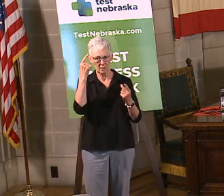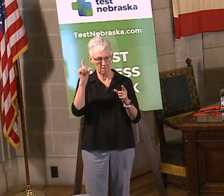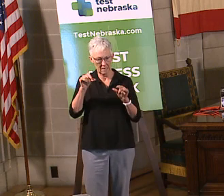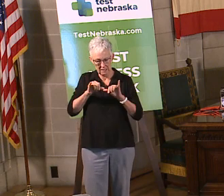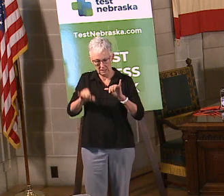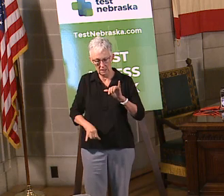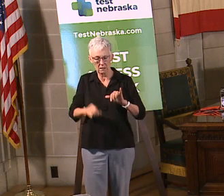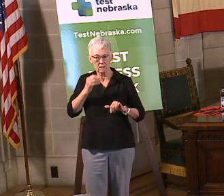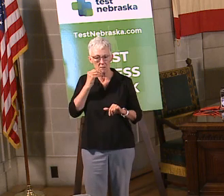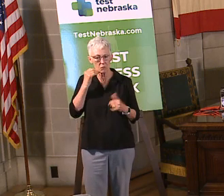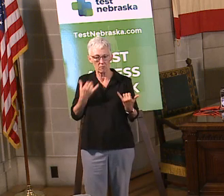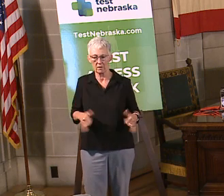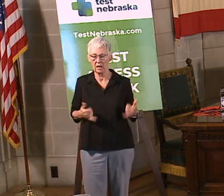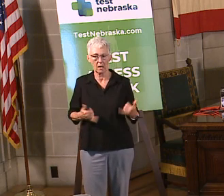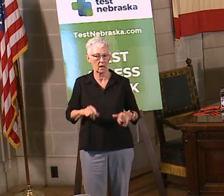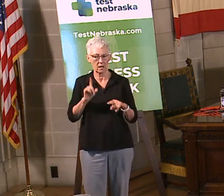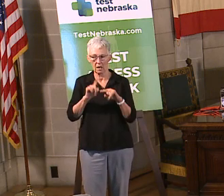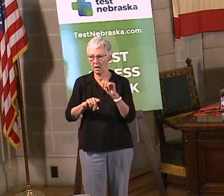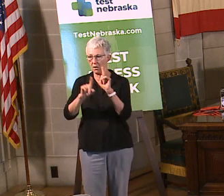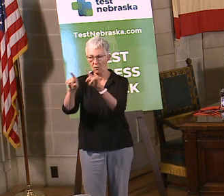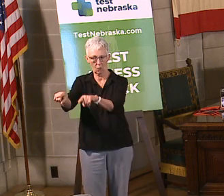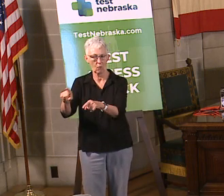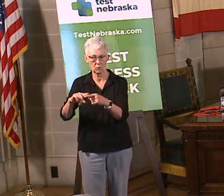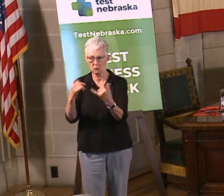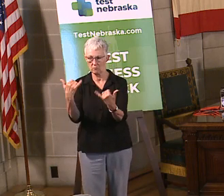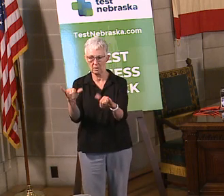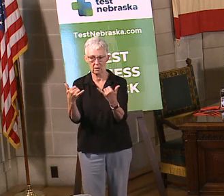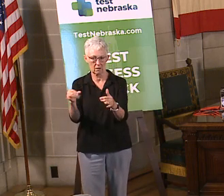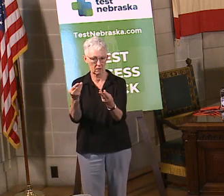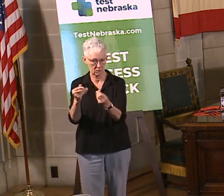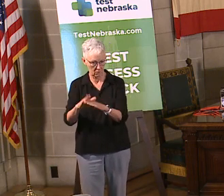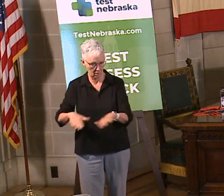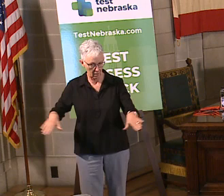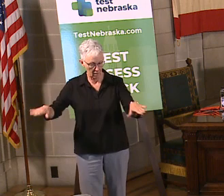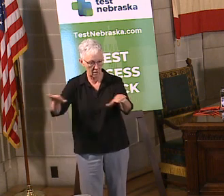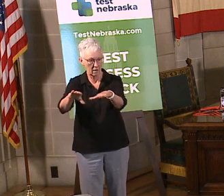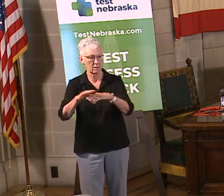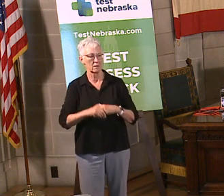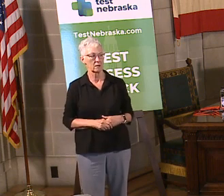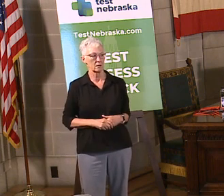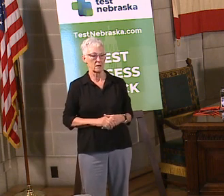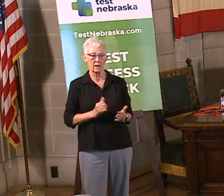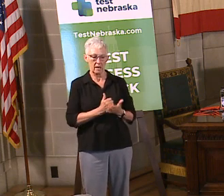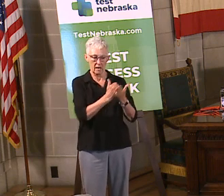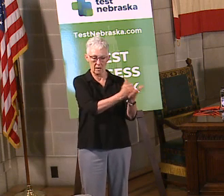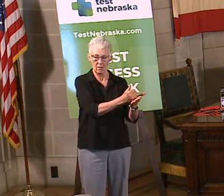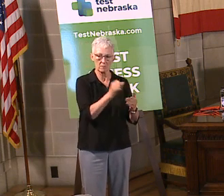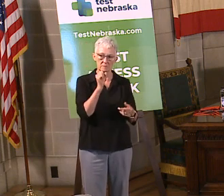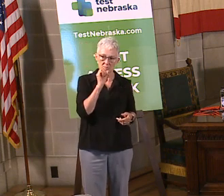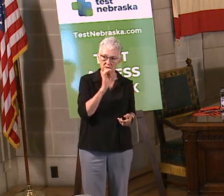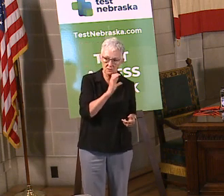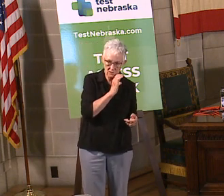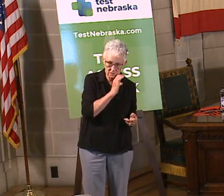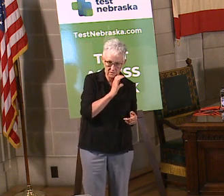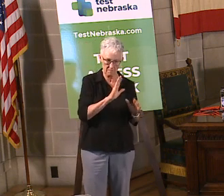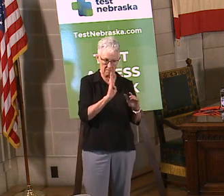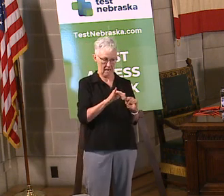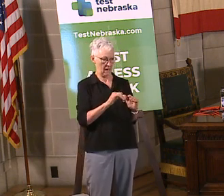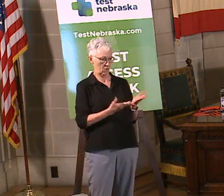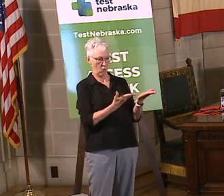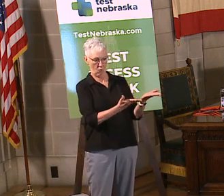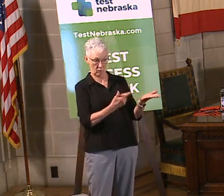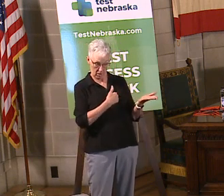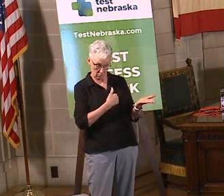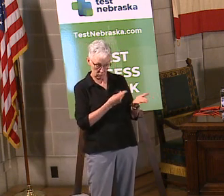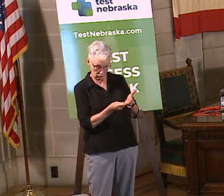and playgrounds. Number 5, help seniors by running errands for them, do their shopping so they can stay home, but don't go visit them in a long-term care